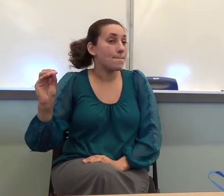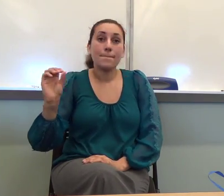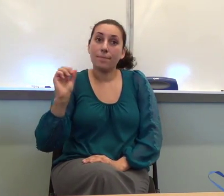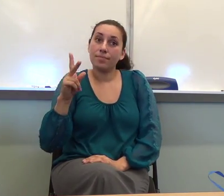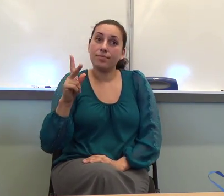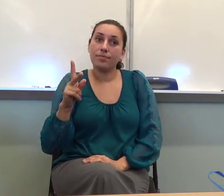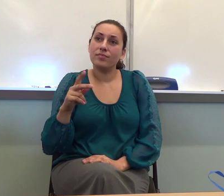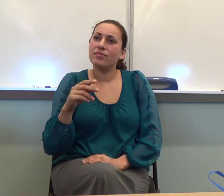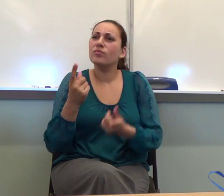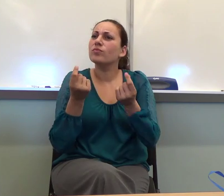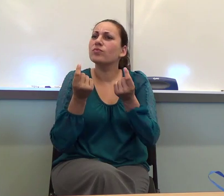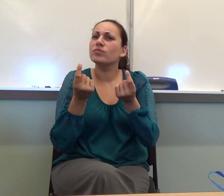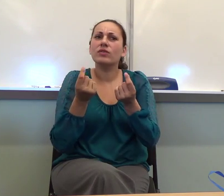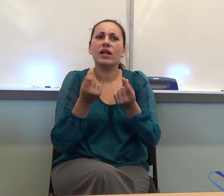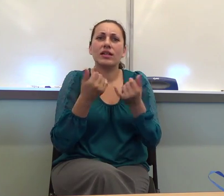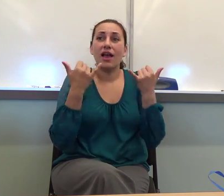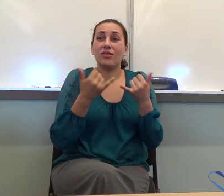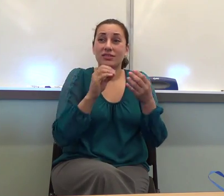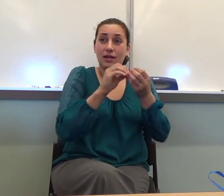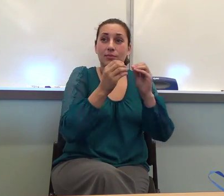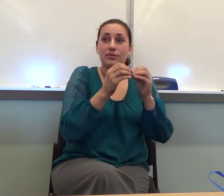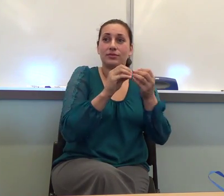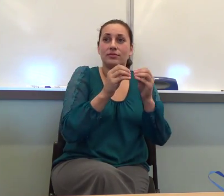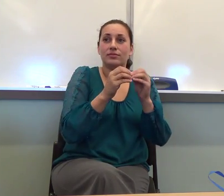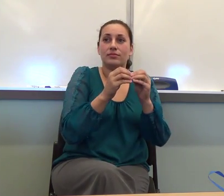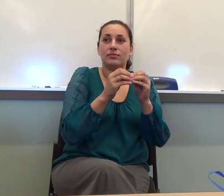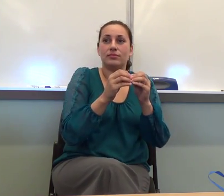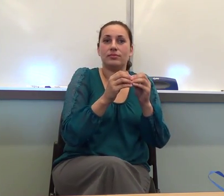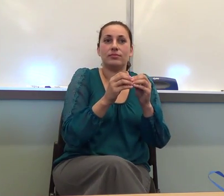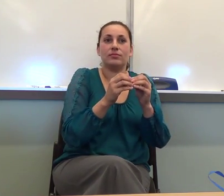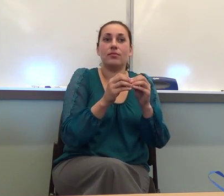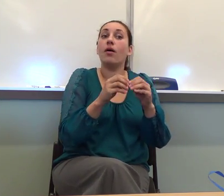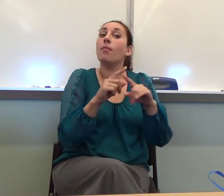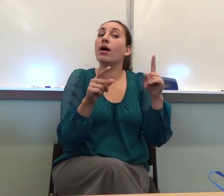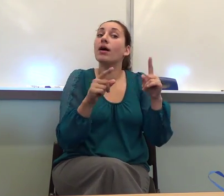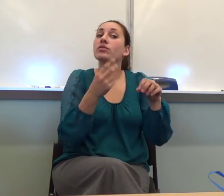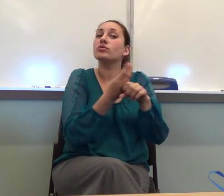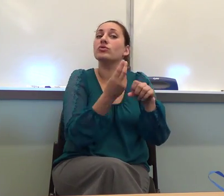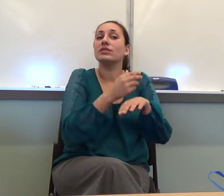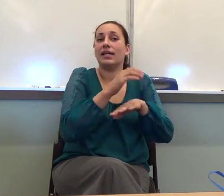All right, now the numbers are so simple here that we can actually use English to figure this out, right?